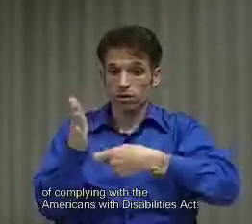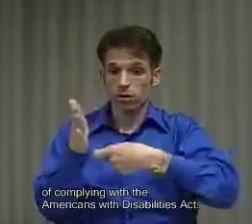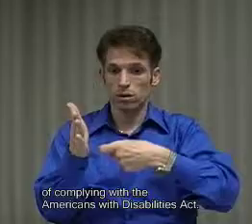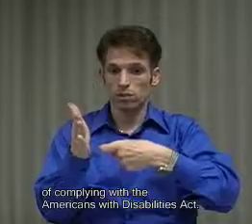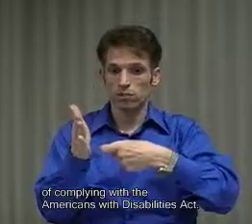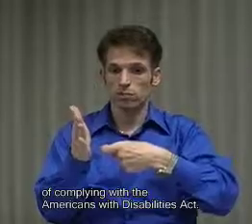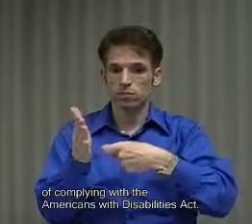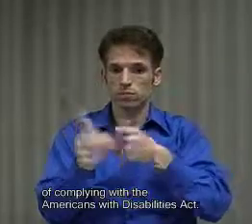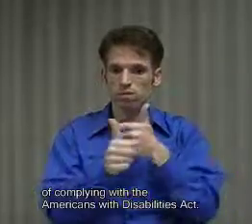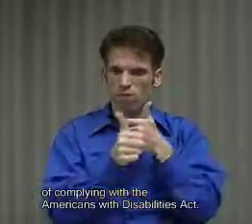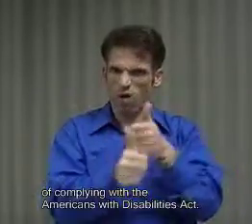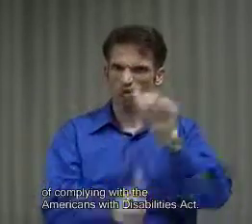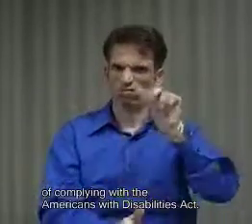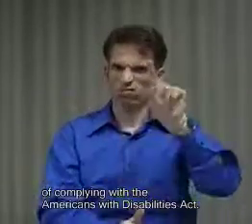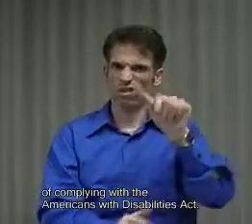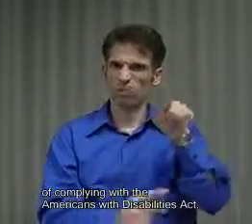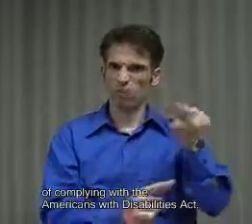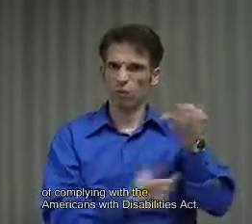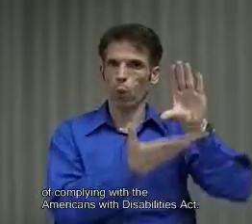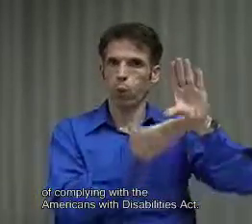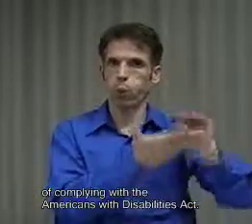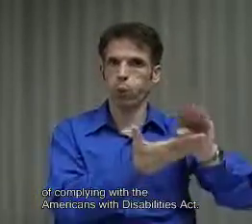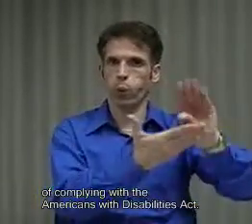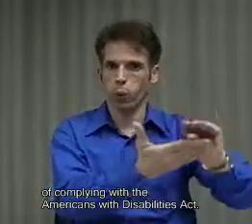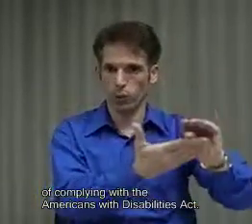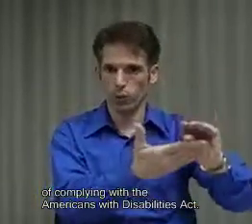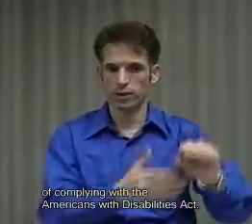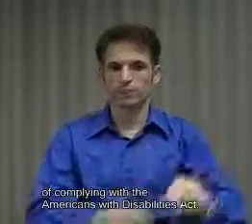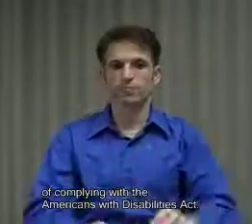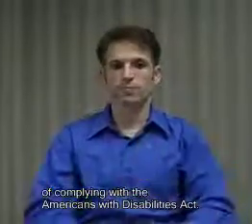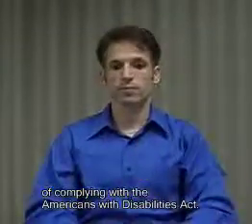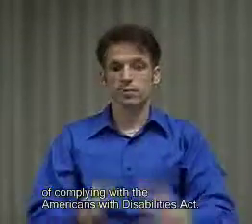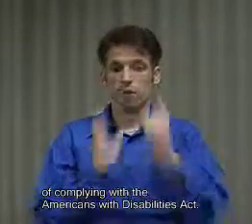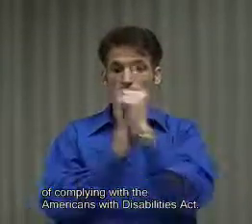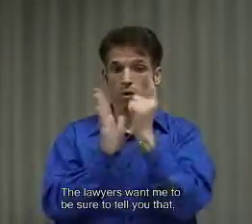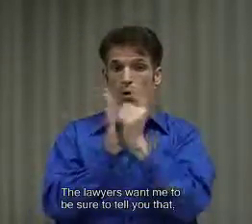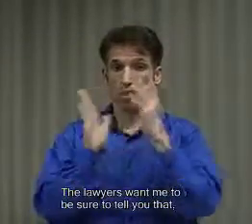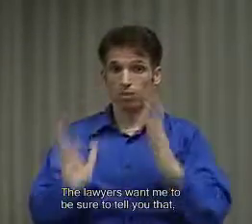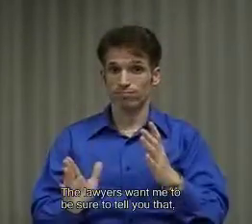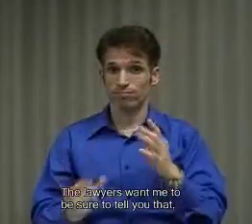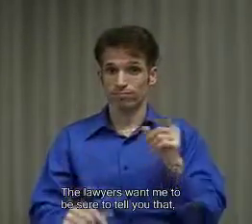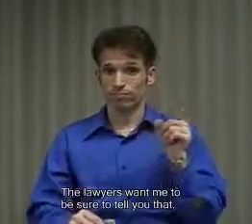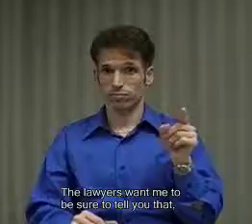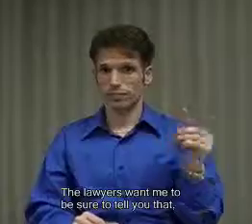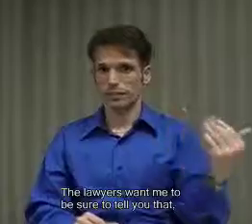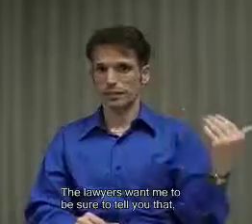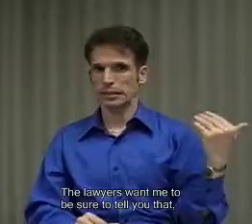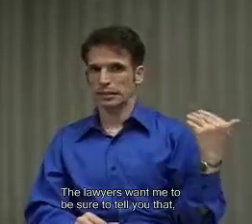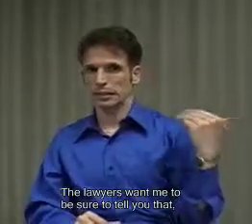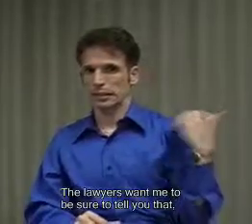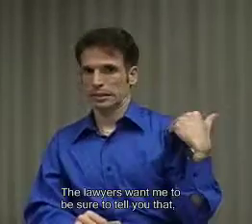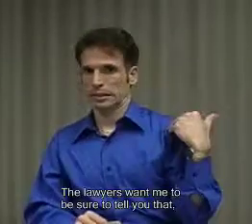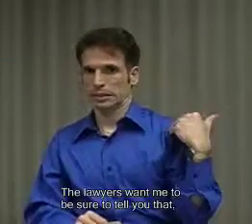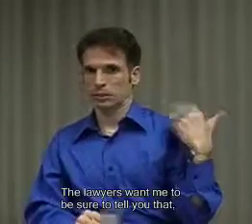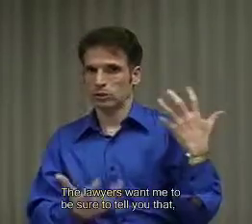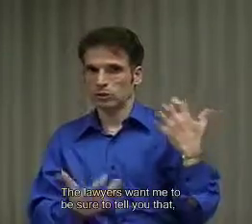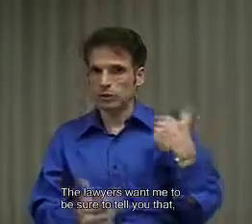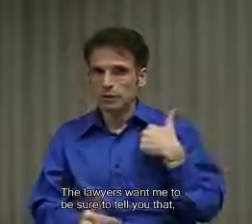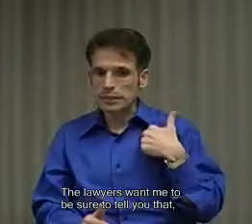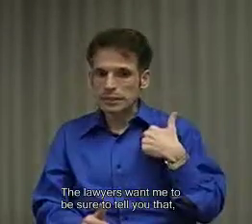of complying with the Americans with Disabilities Act. The lawyers want me to be sure to tell you that even though we are